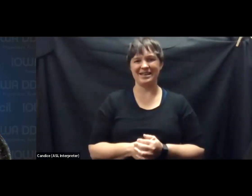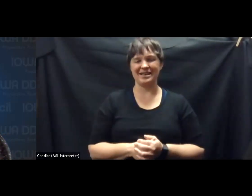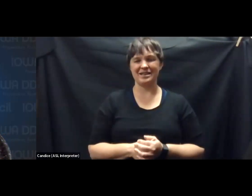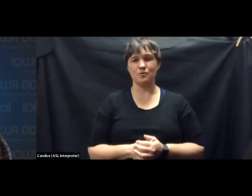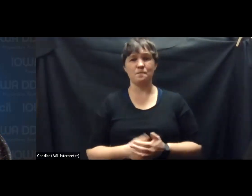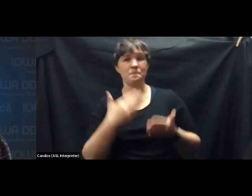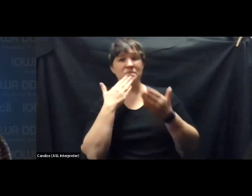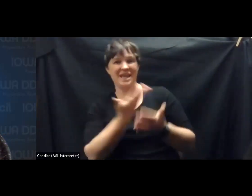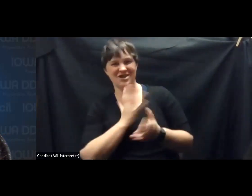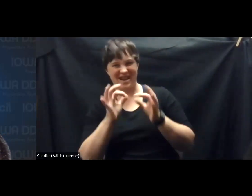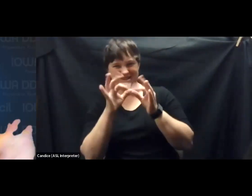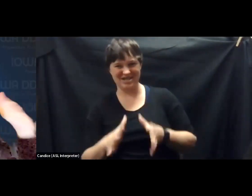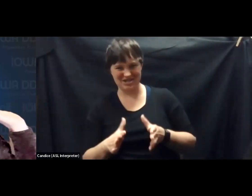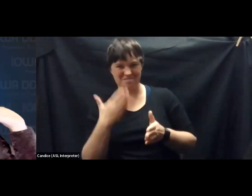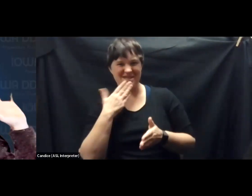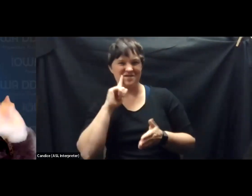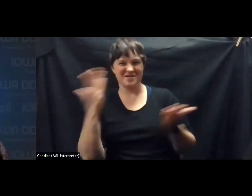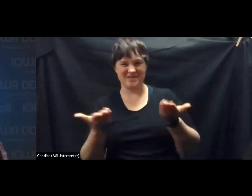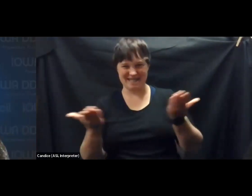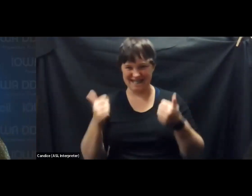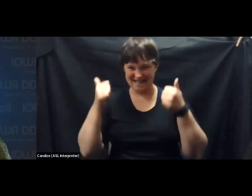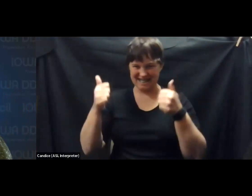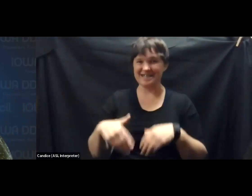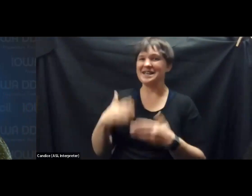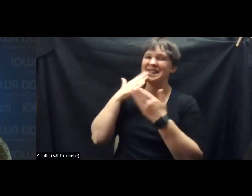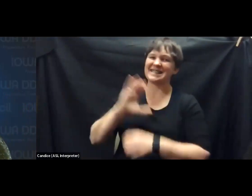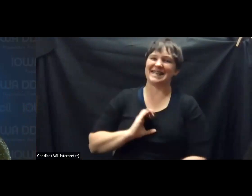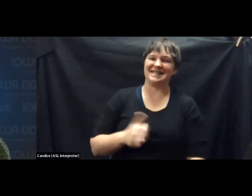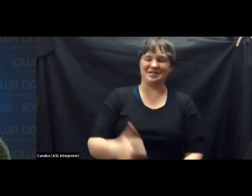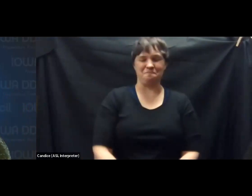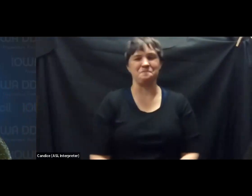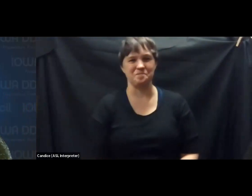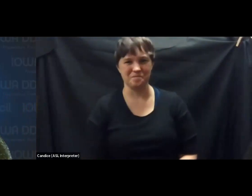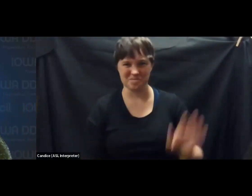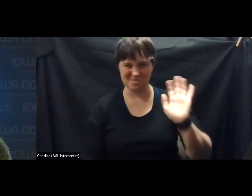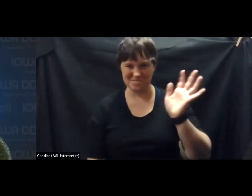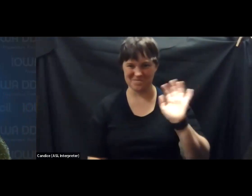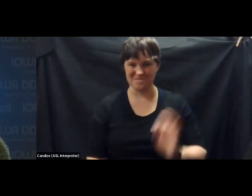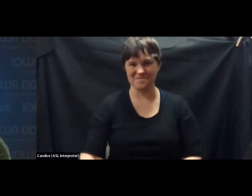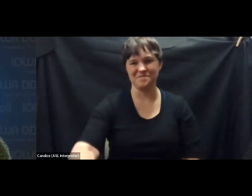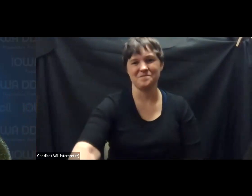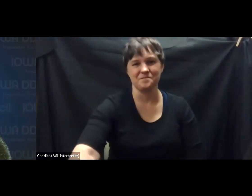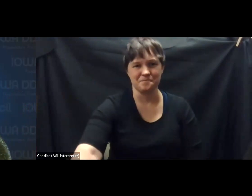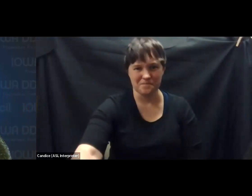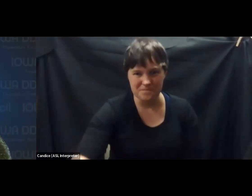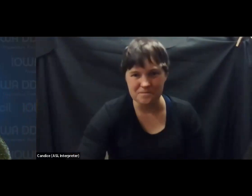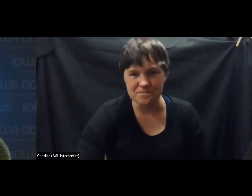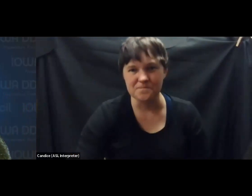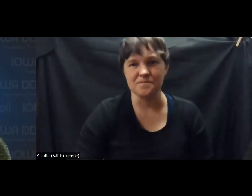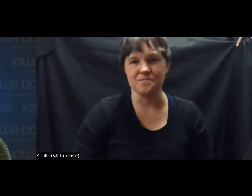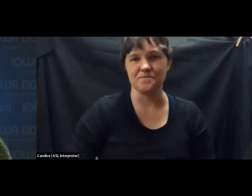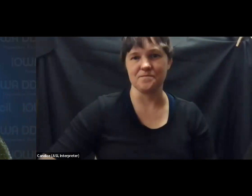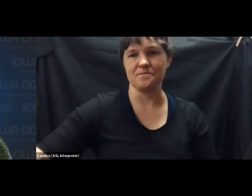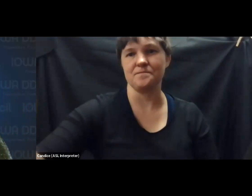And thank you to our interpreter. Thanks for being on. Thanks, Candace. Bye, everyone.